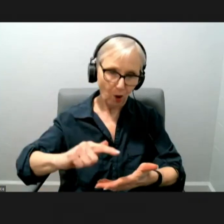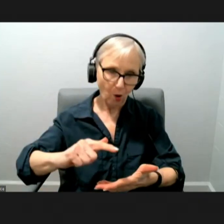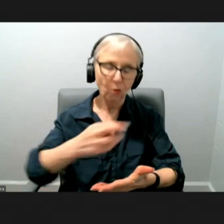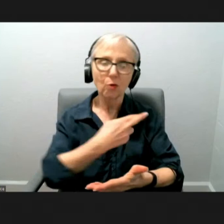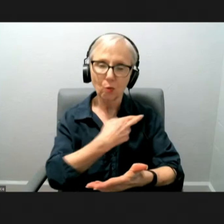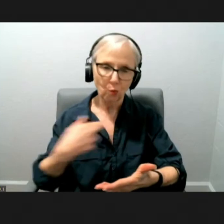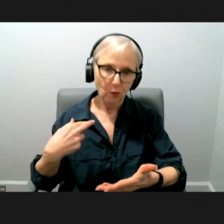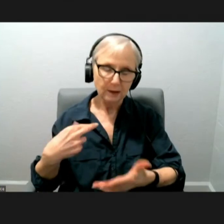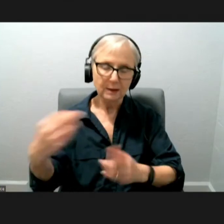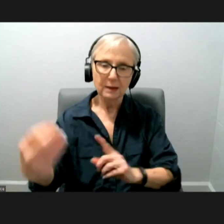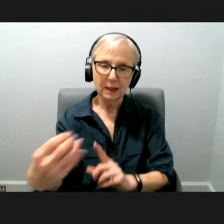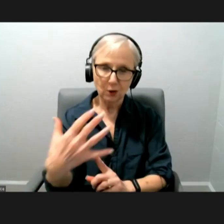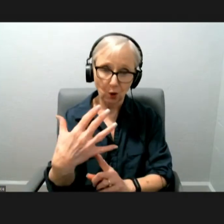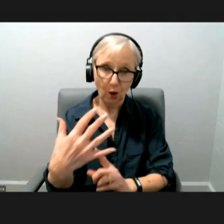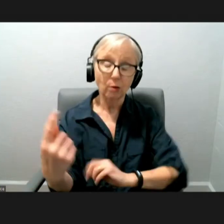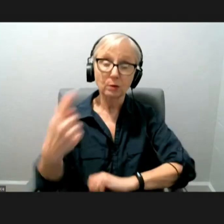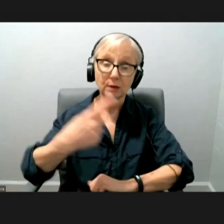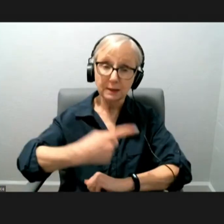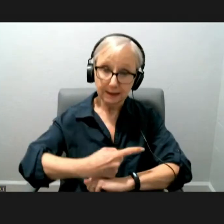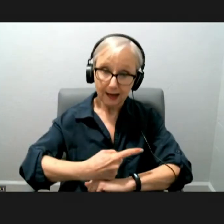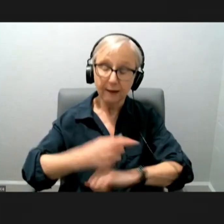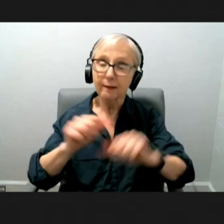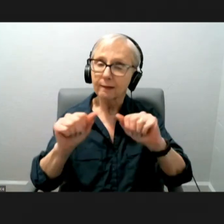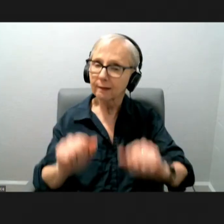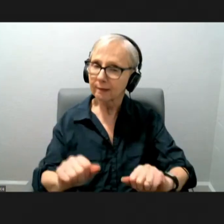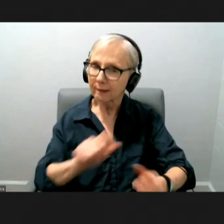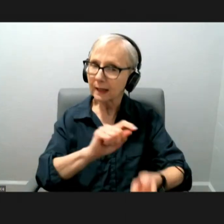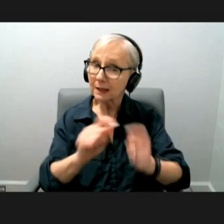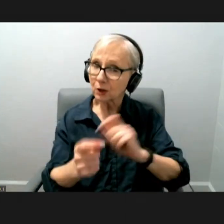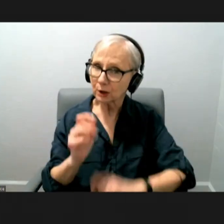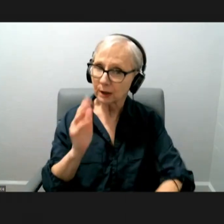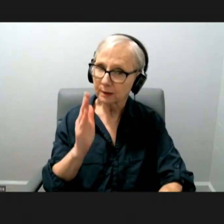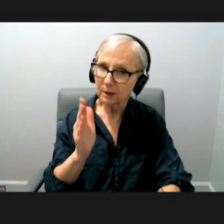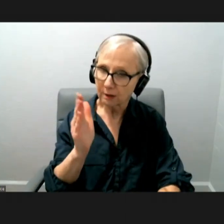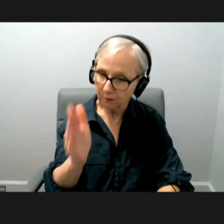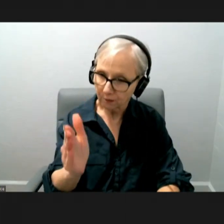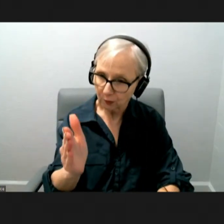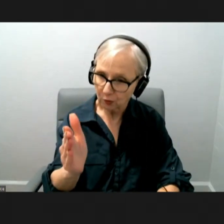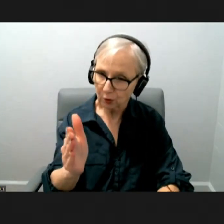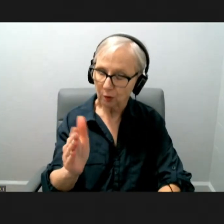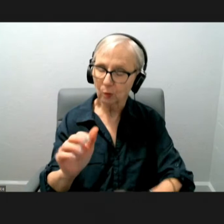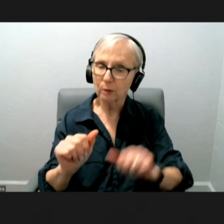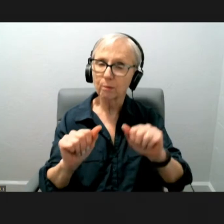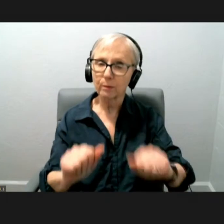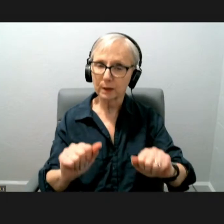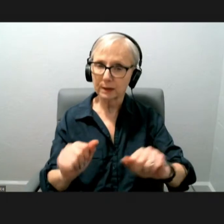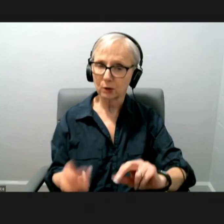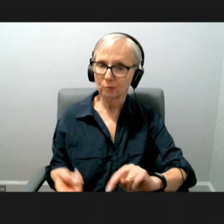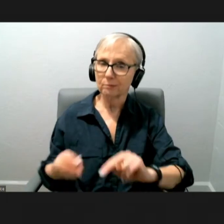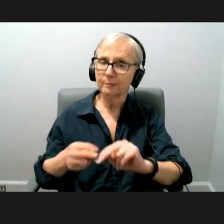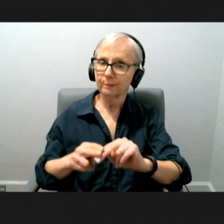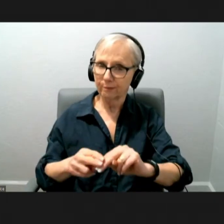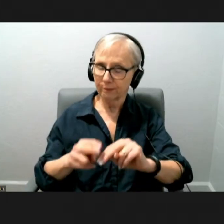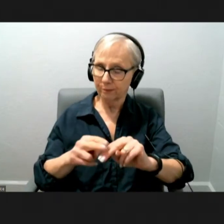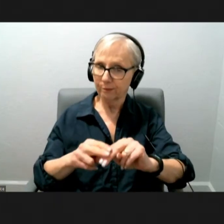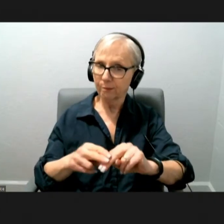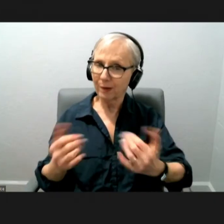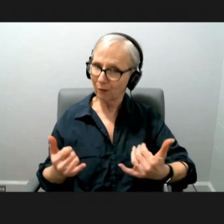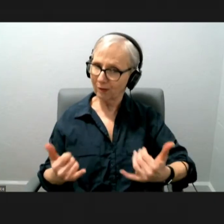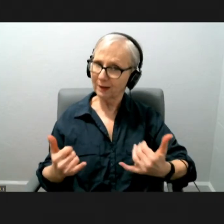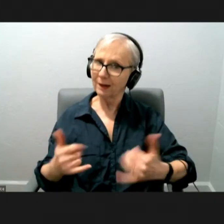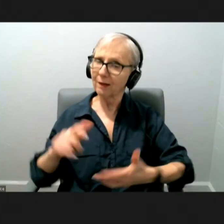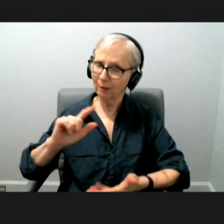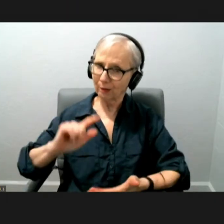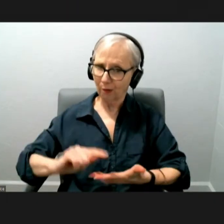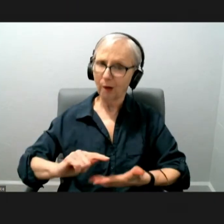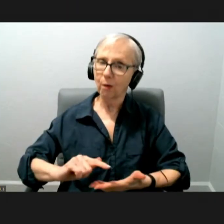with baseline today. That can change with future potential increases in case numbers, but right now they're pretty low.